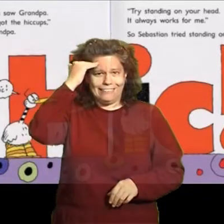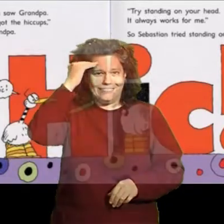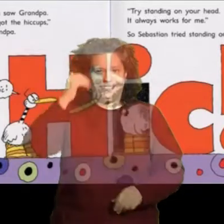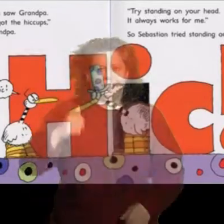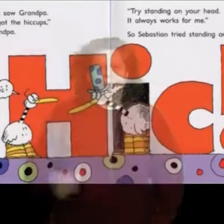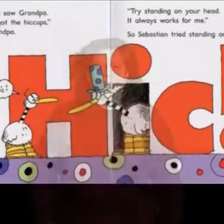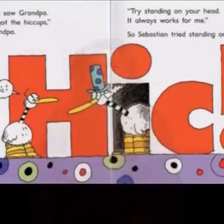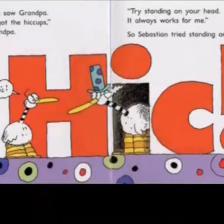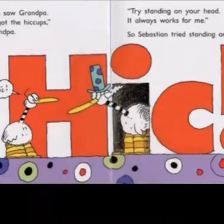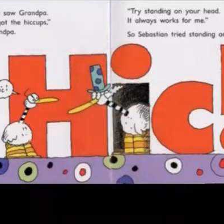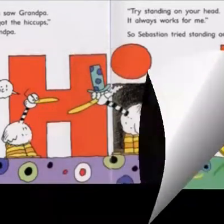his head.